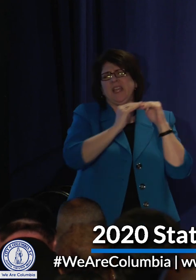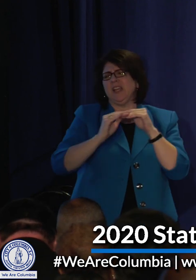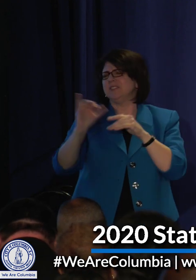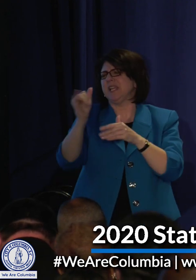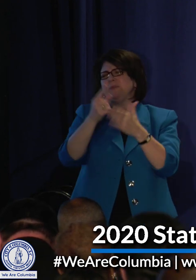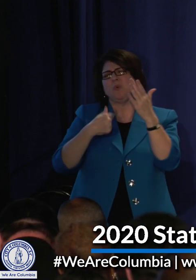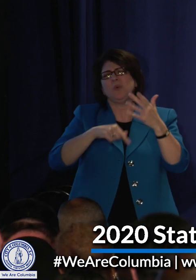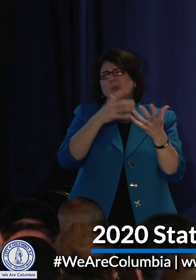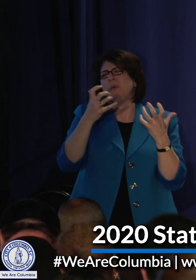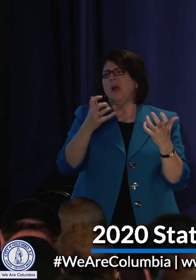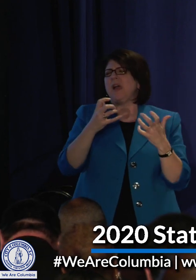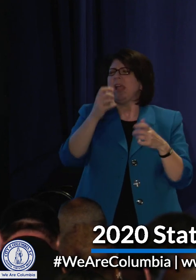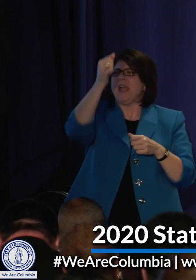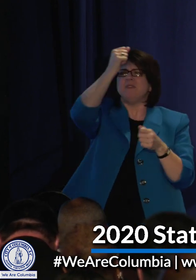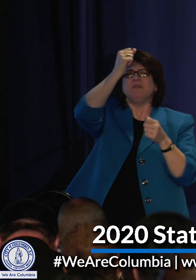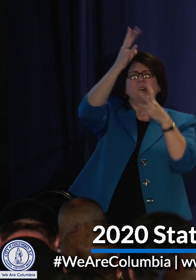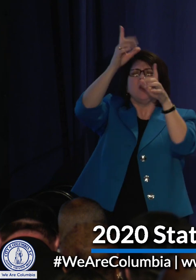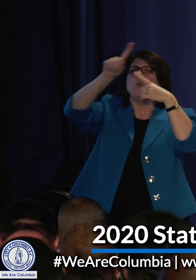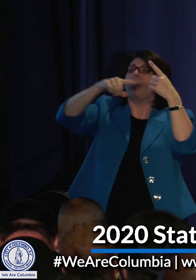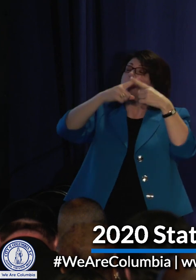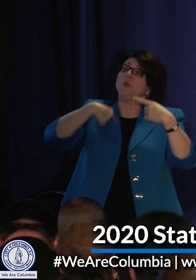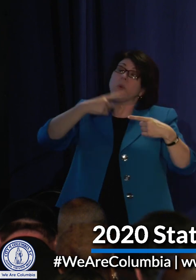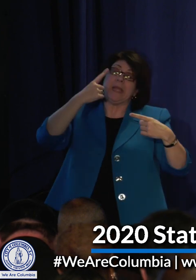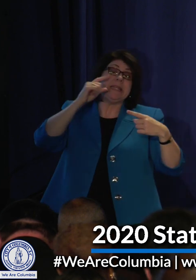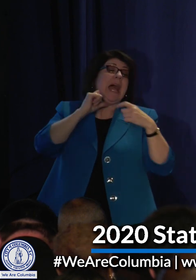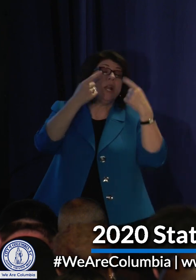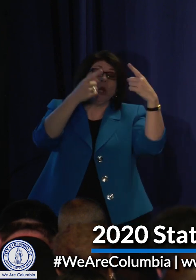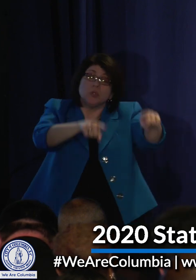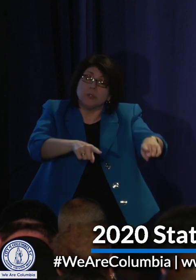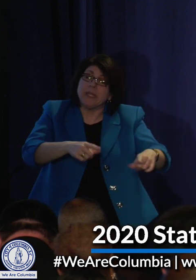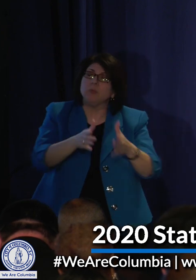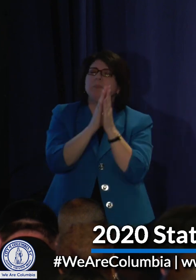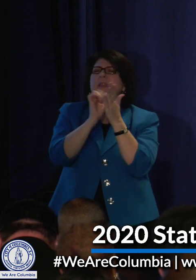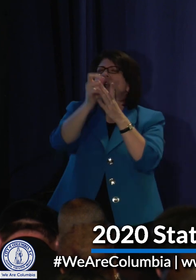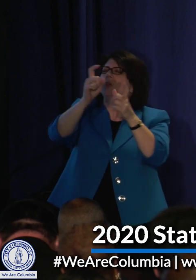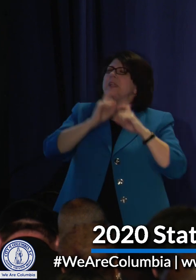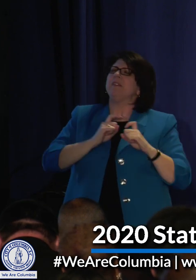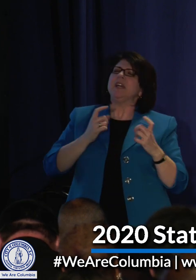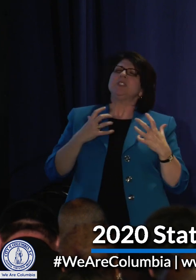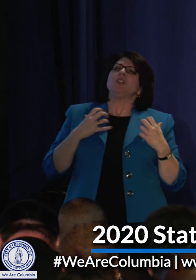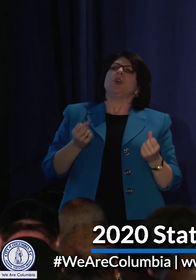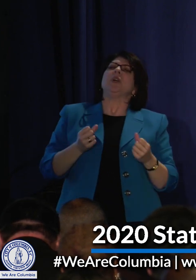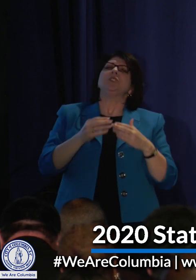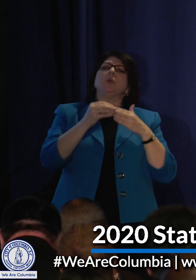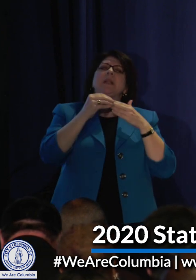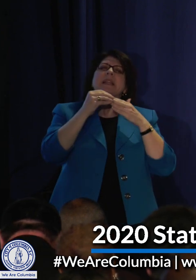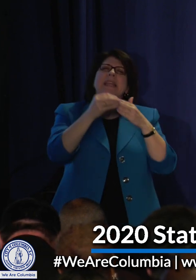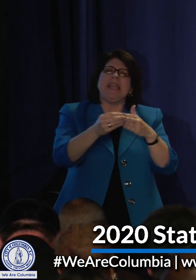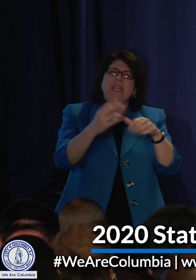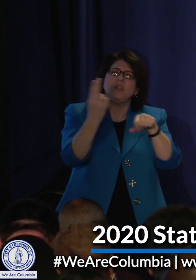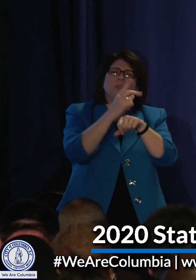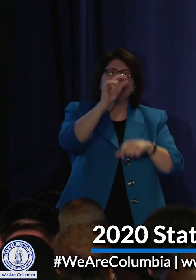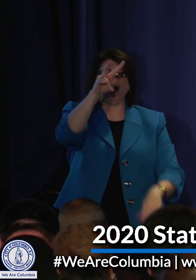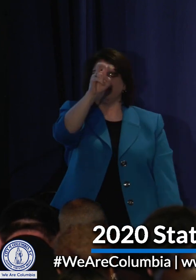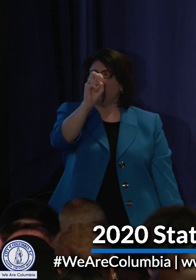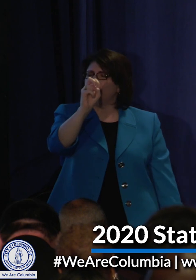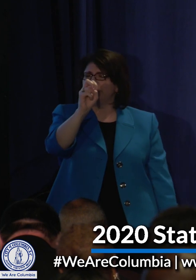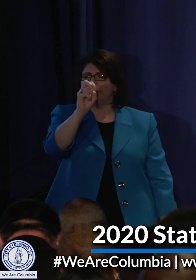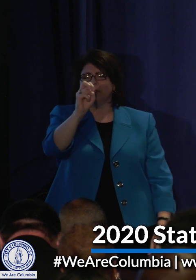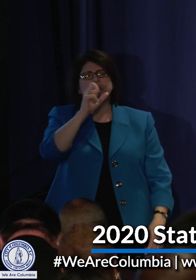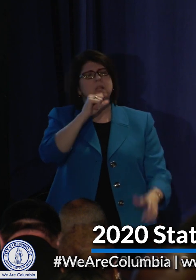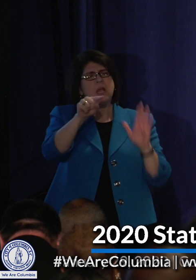treated. And Father, when we disagree, we pray that you would give us the courage to lead with love, to